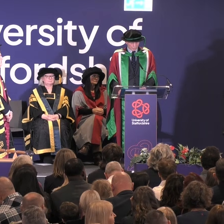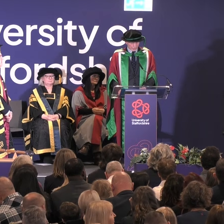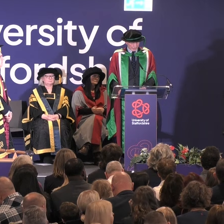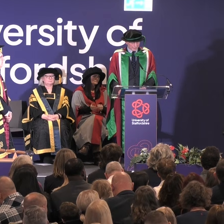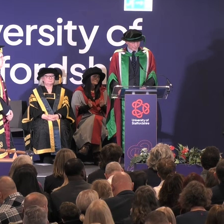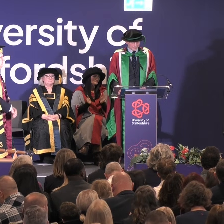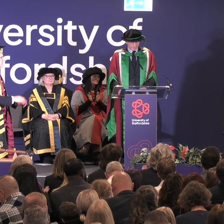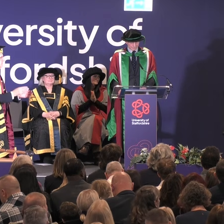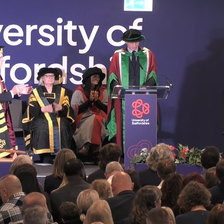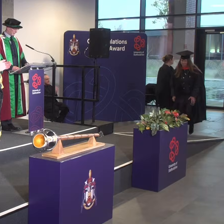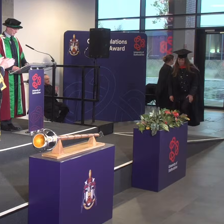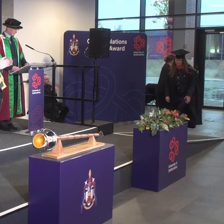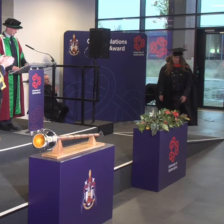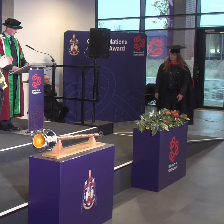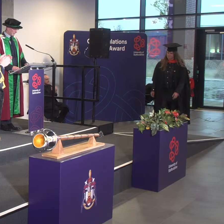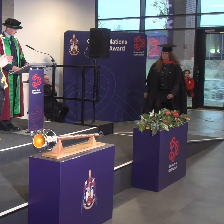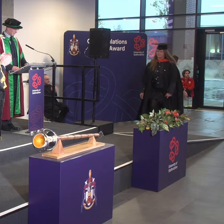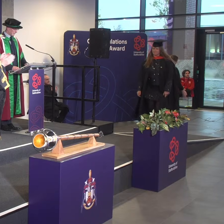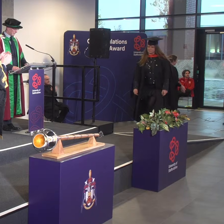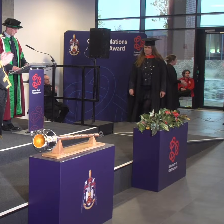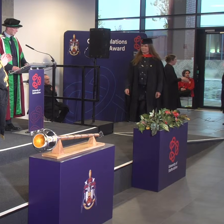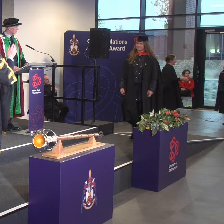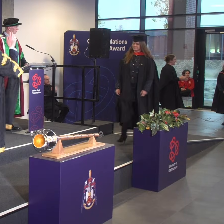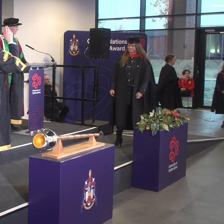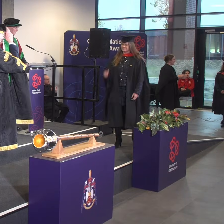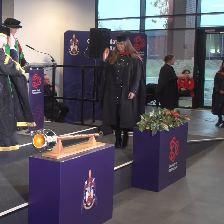Charlotte Briley.